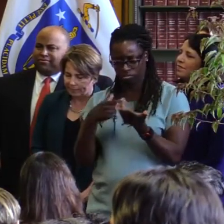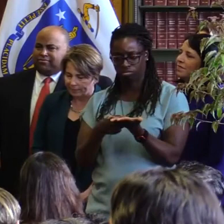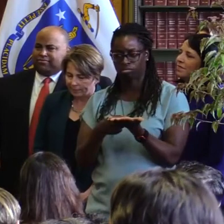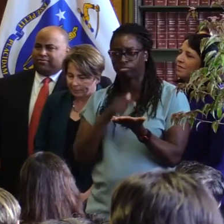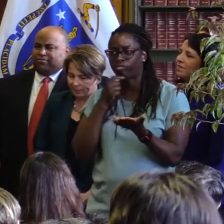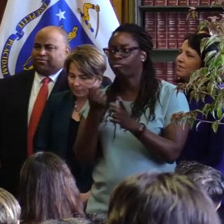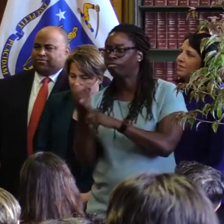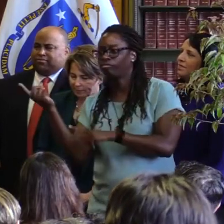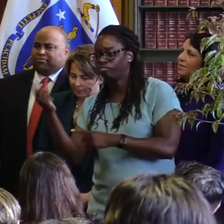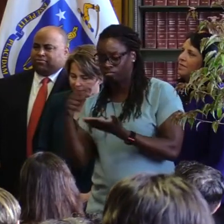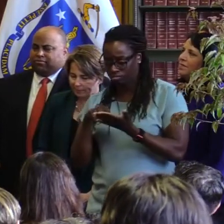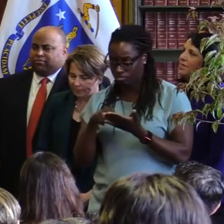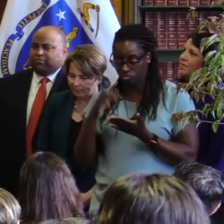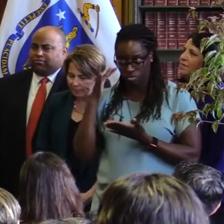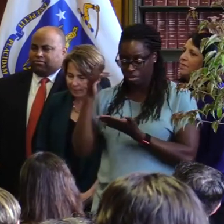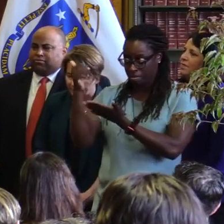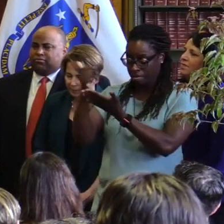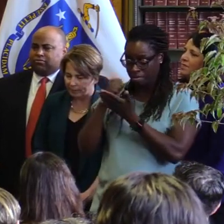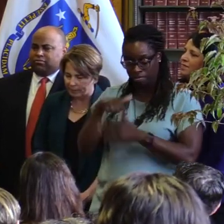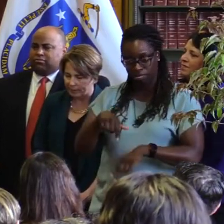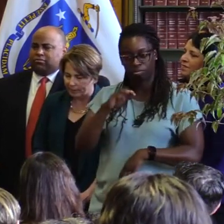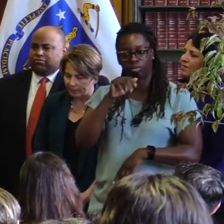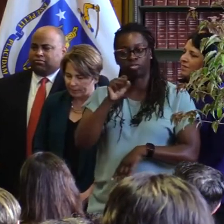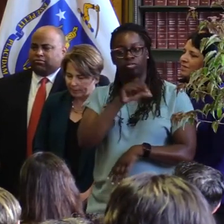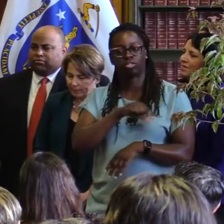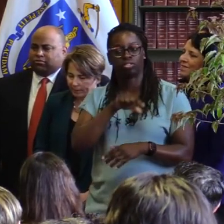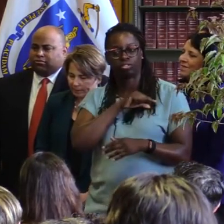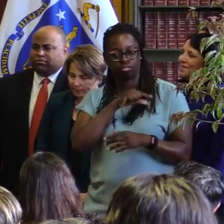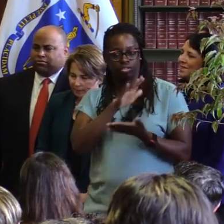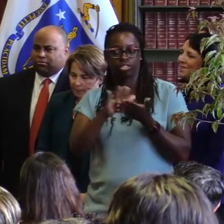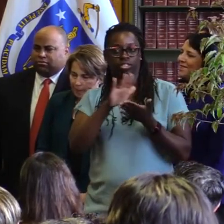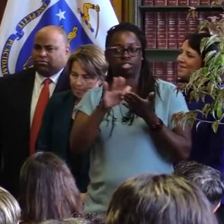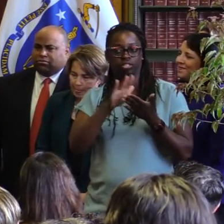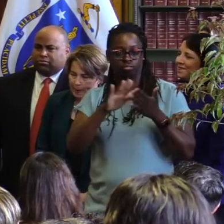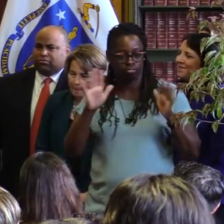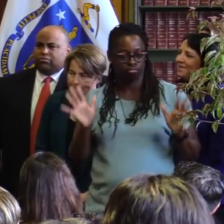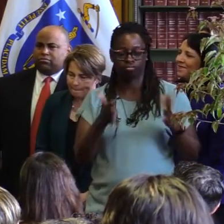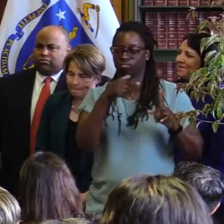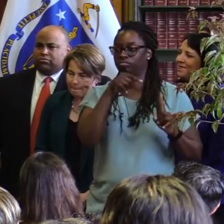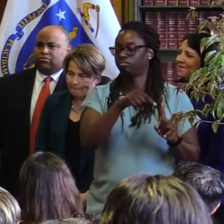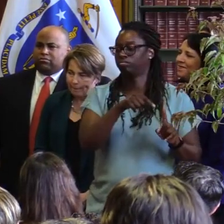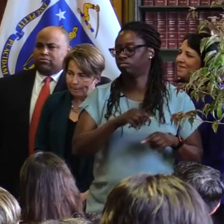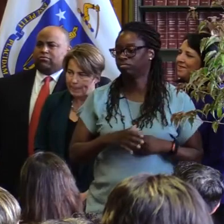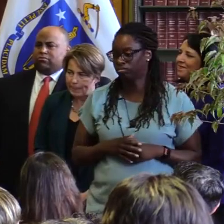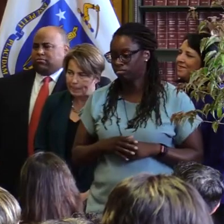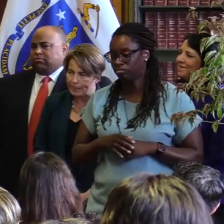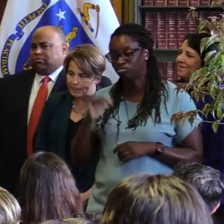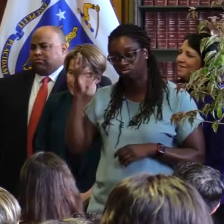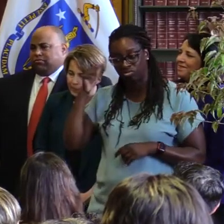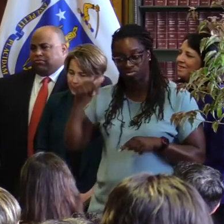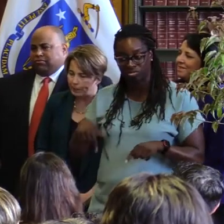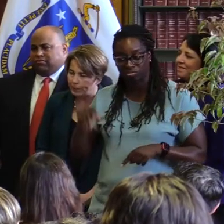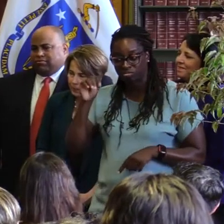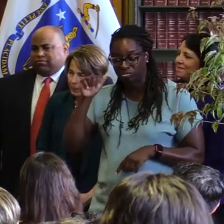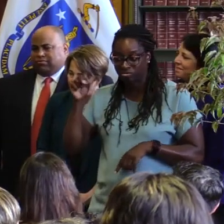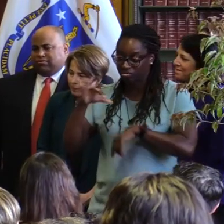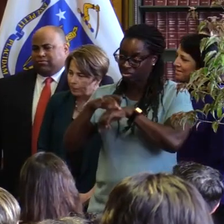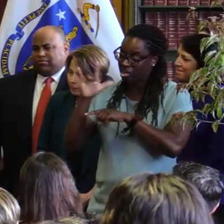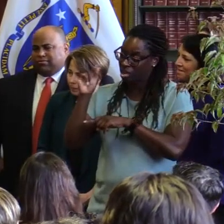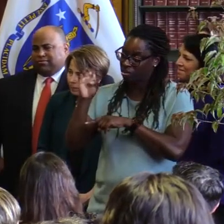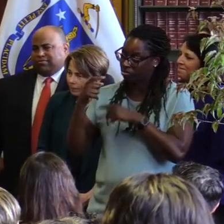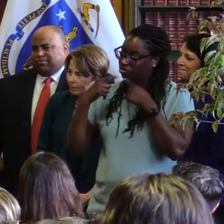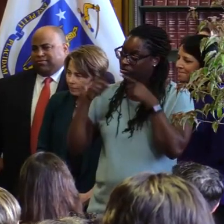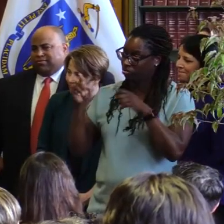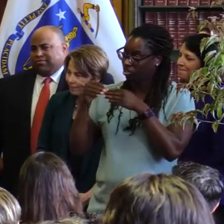precisely the kind of smart thinking that has made Massachusetts a climate leader to this point, and congratulations for this